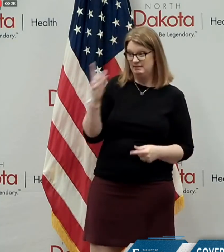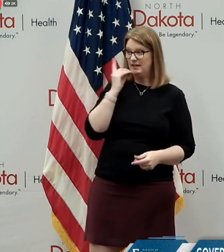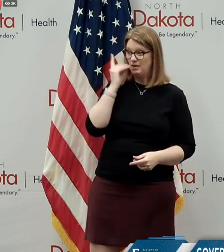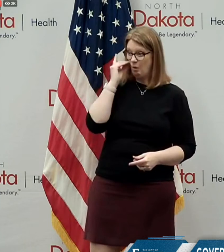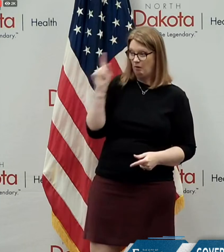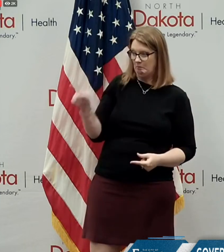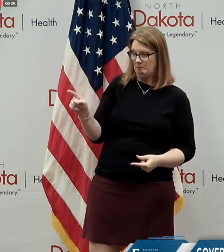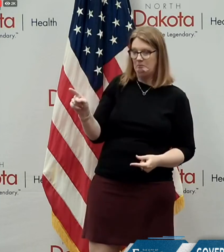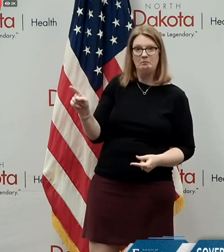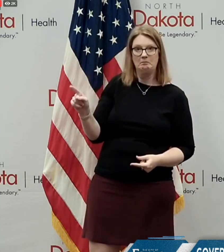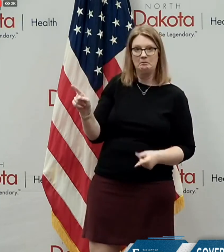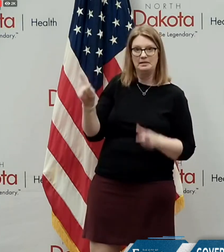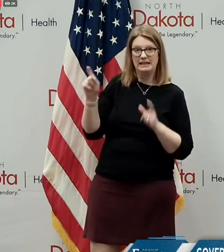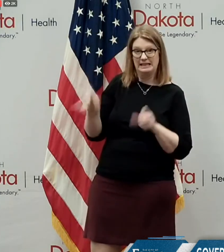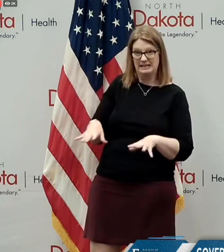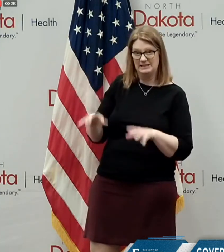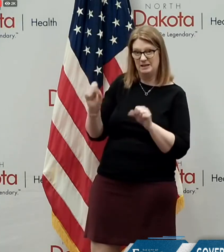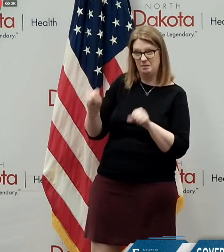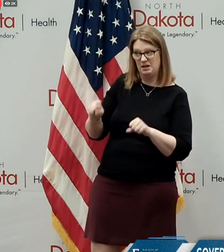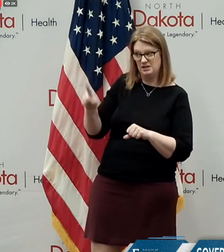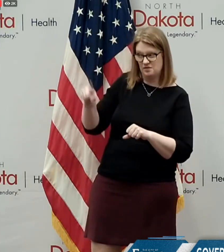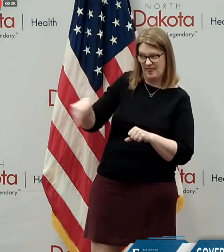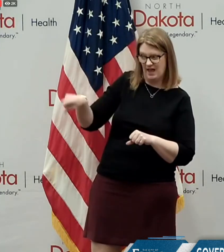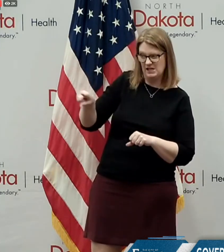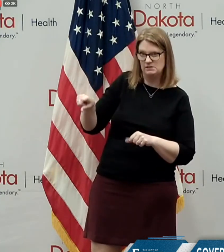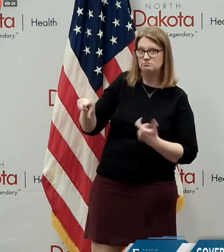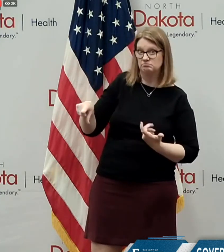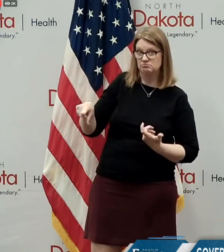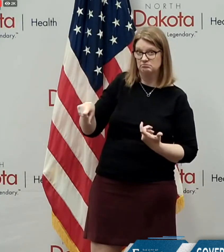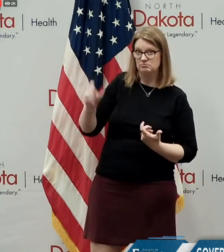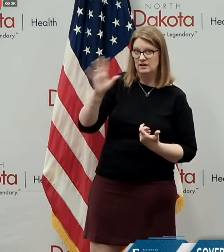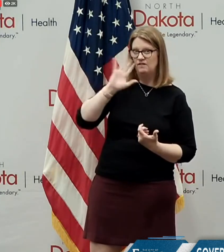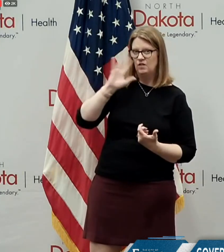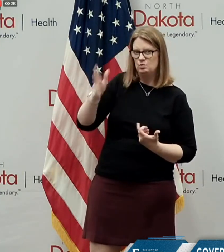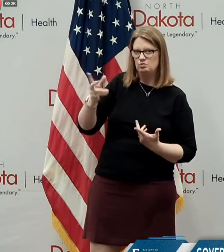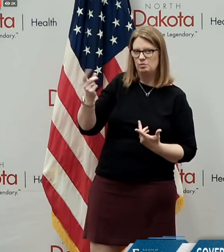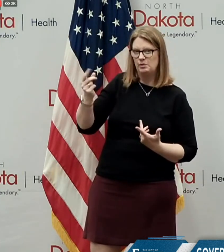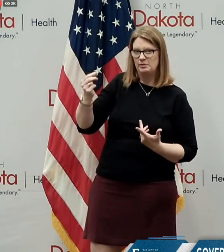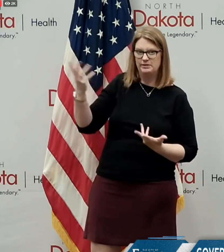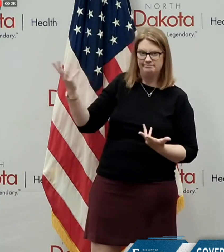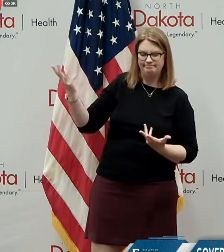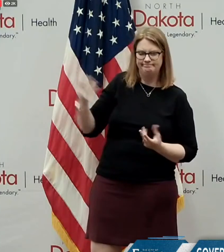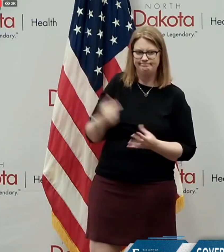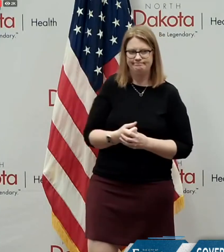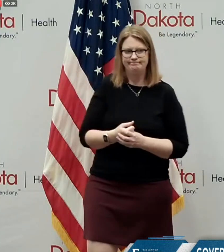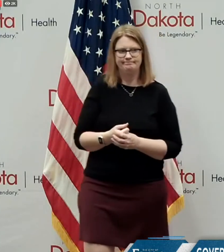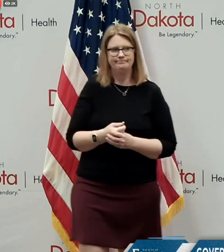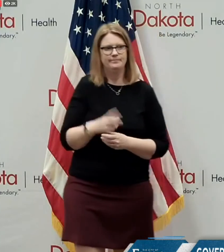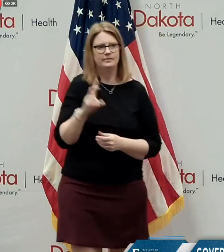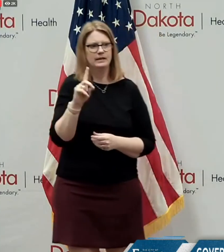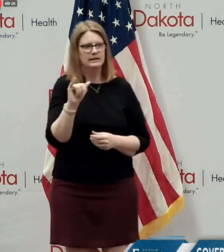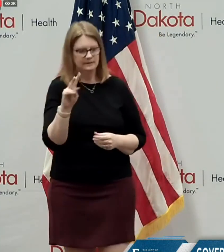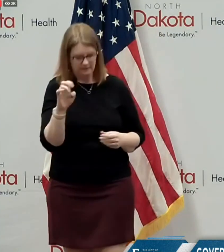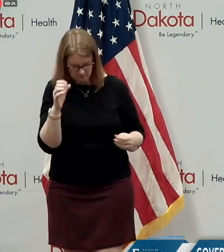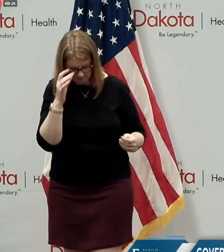testing capacity we need for that? So we got to be thinking, in the future about how we want to do this as well. Dave?